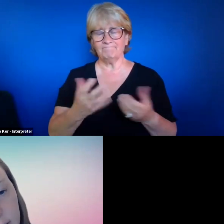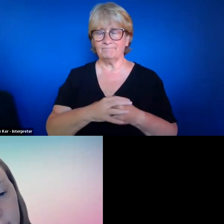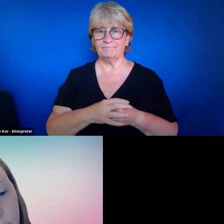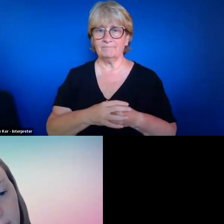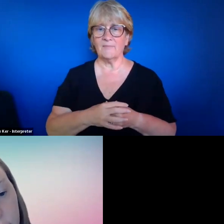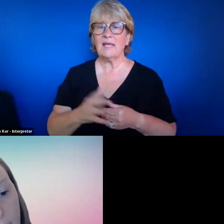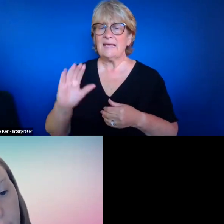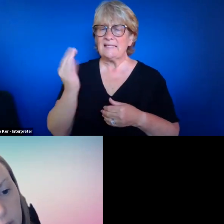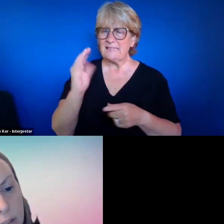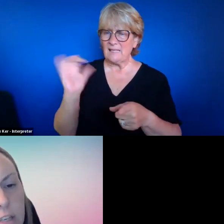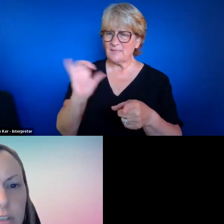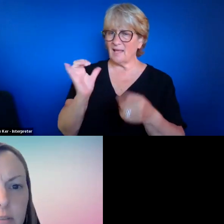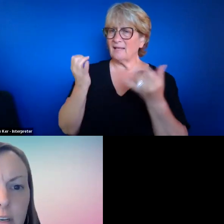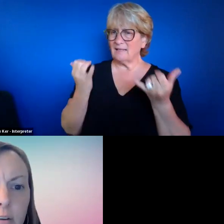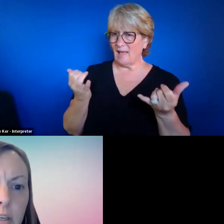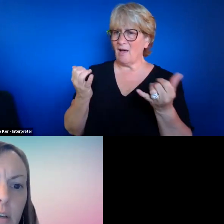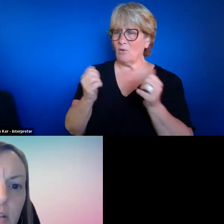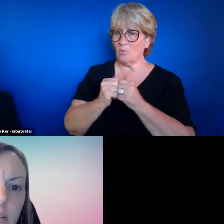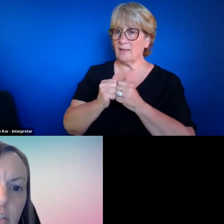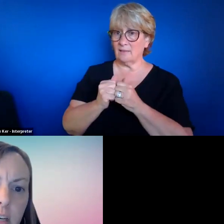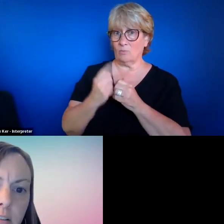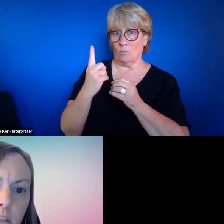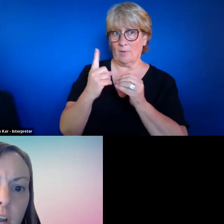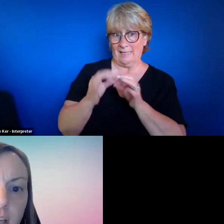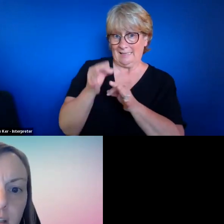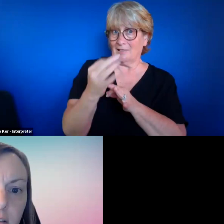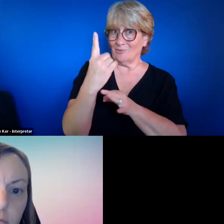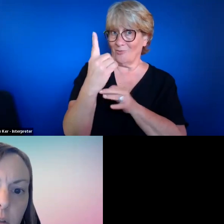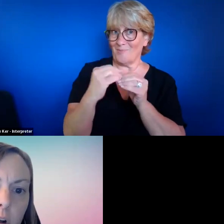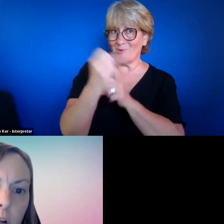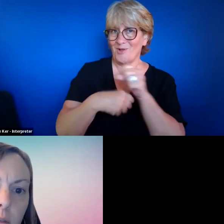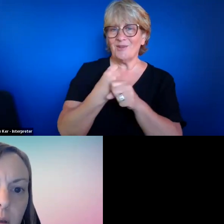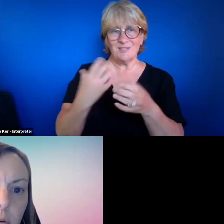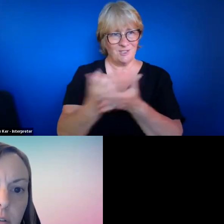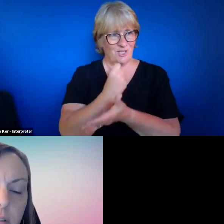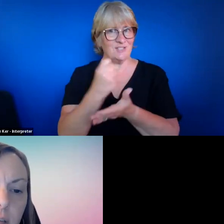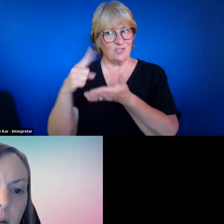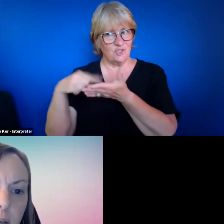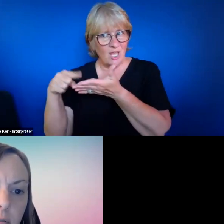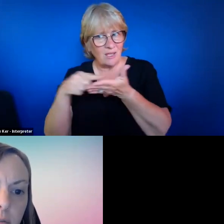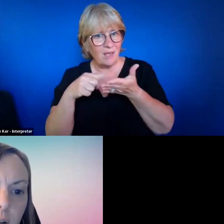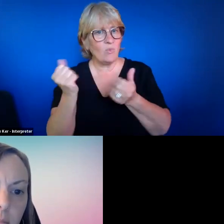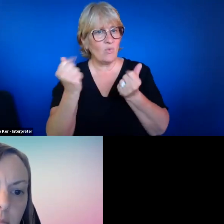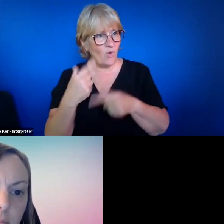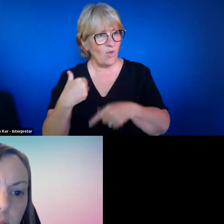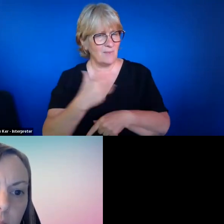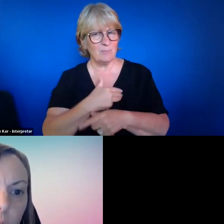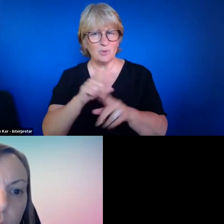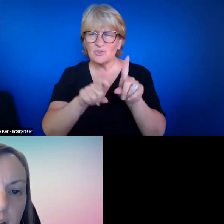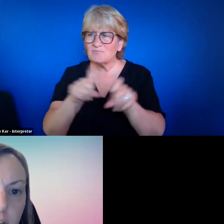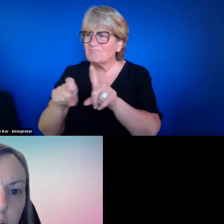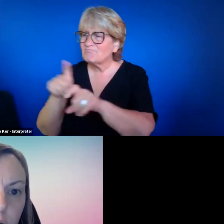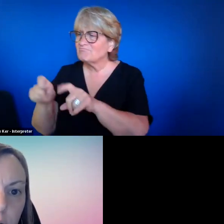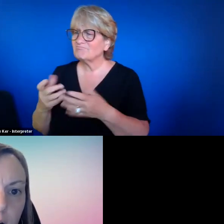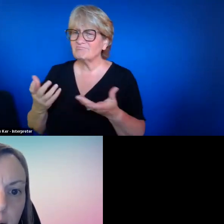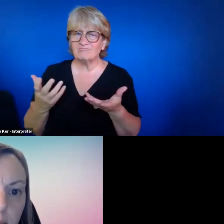It does seem like now, with the extension of another year, is it a chance to check in with all members in some kind of